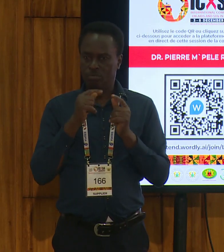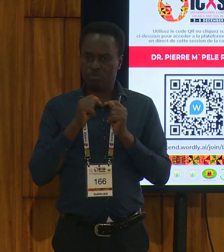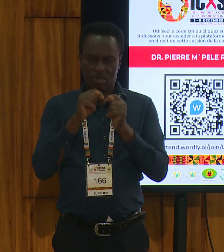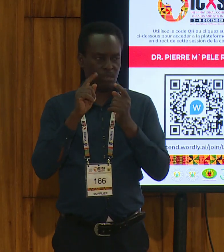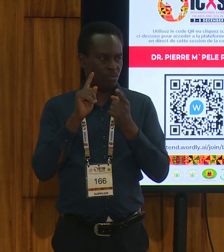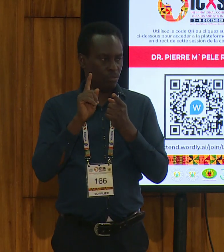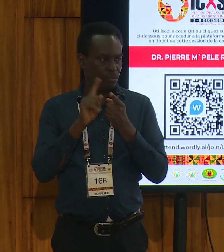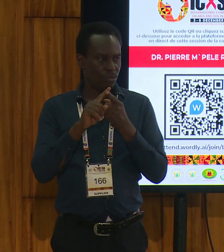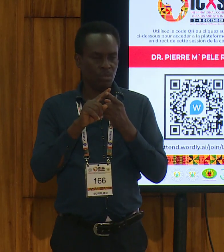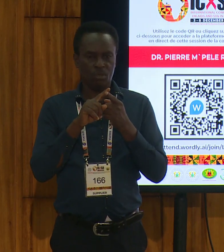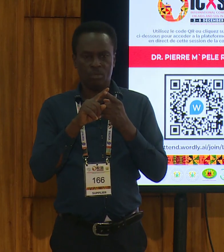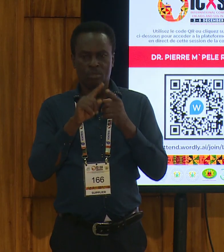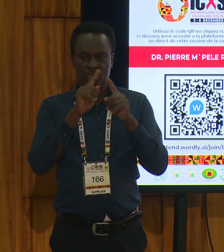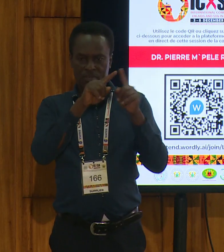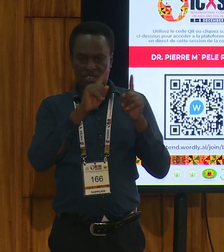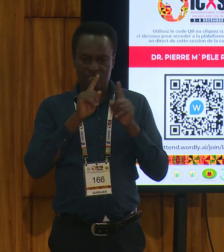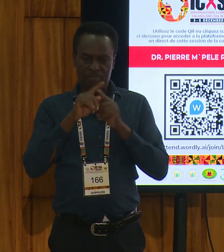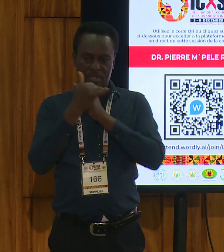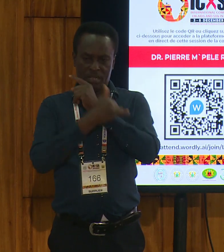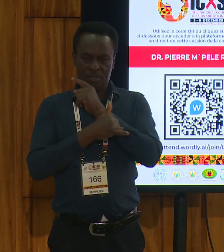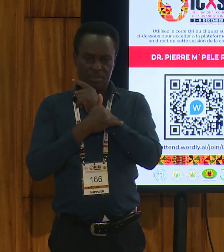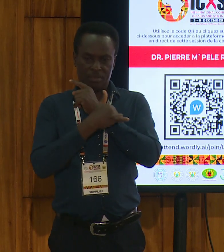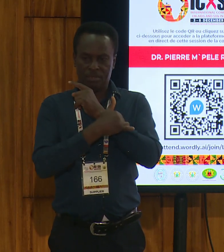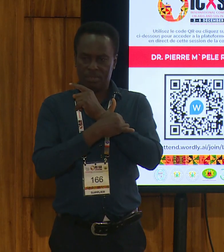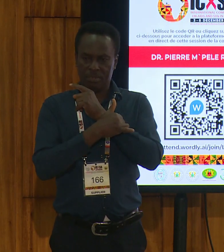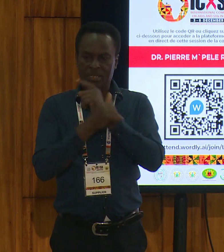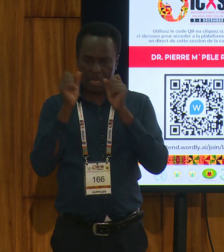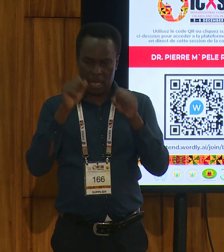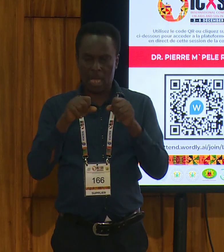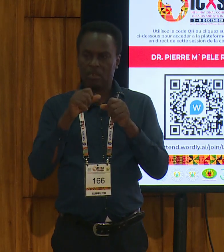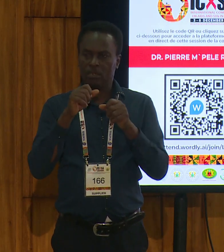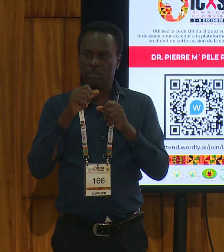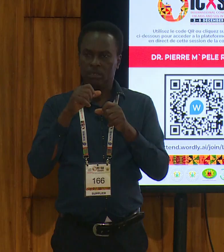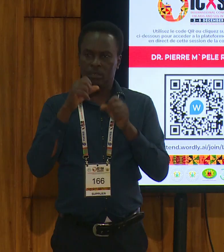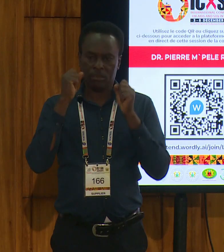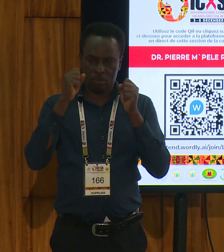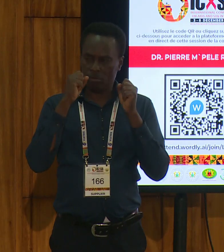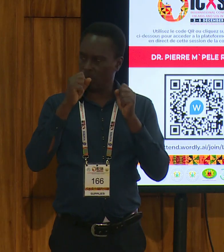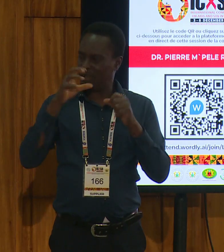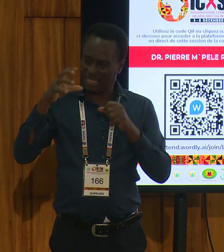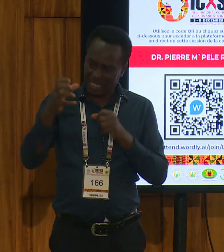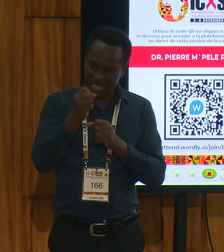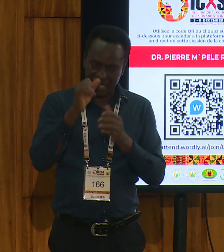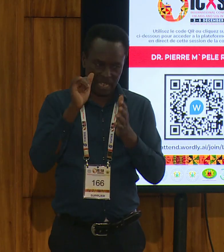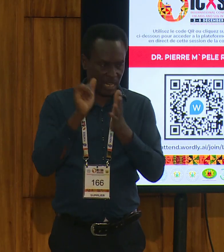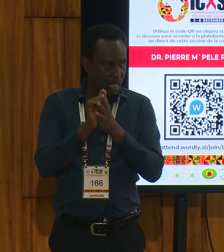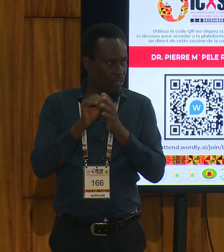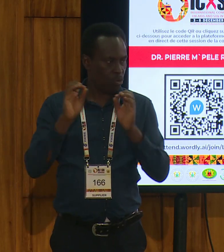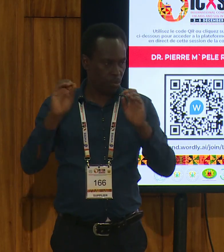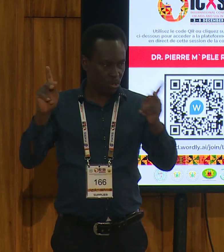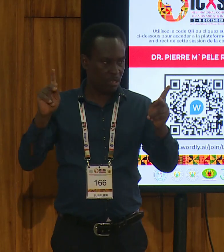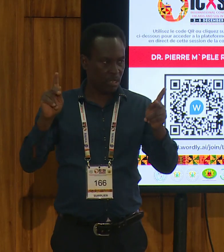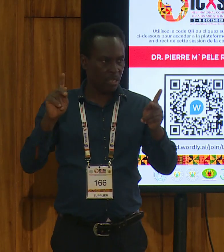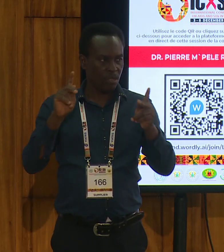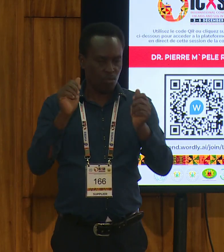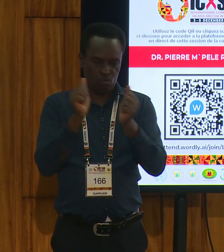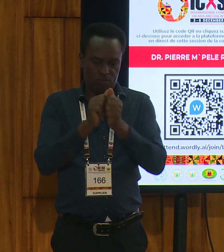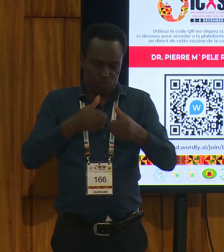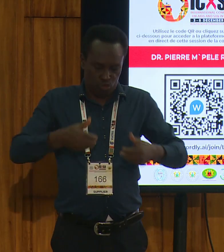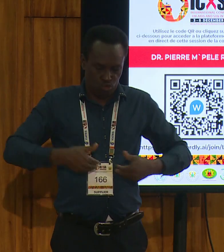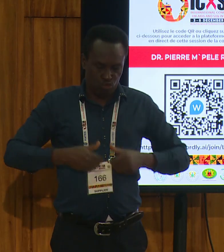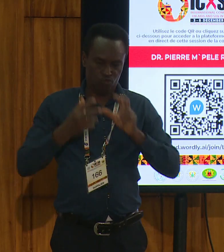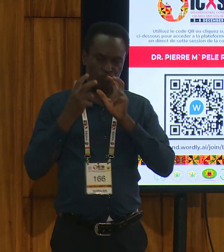in our different countries to see how a country can really take to a certain level the youth leadership, the youth engagement,